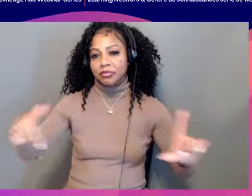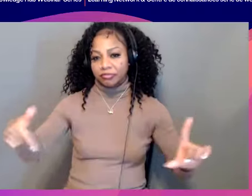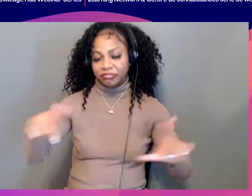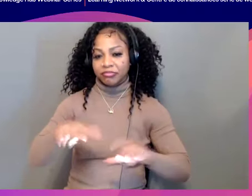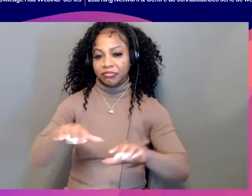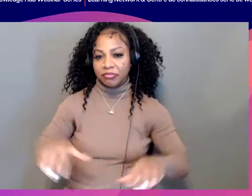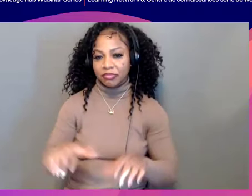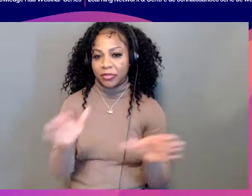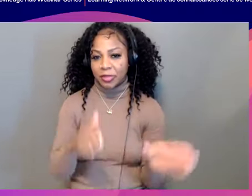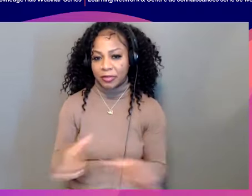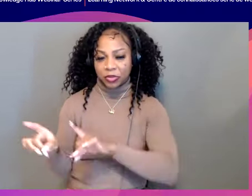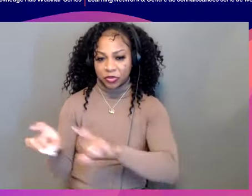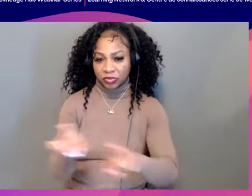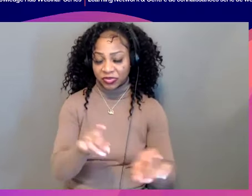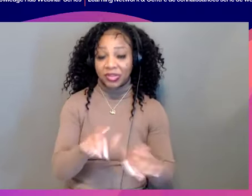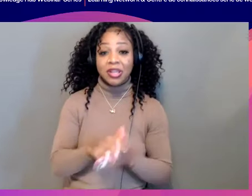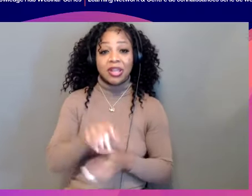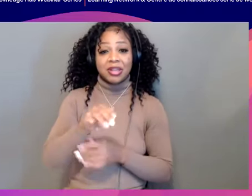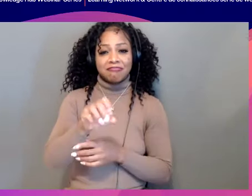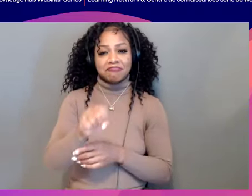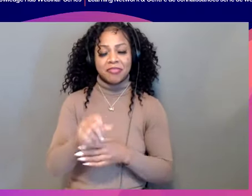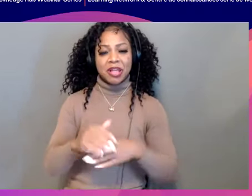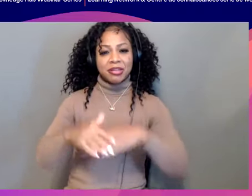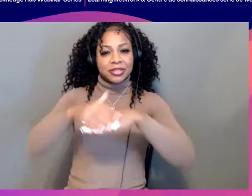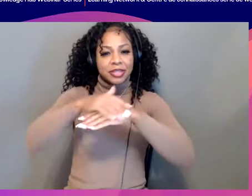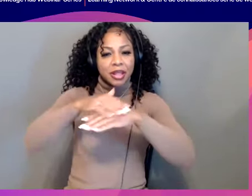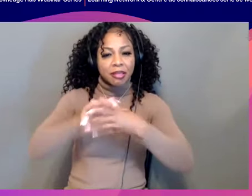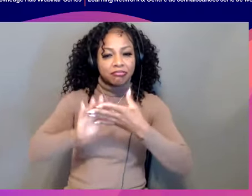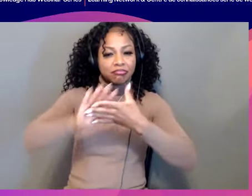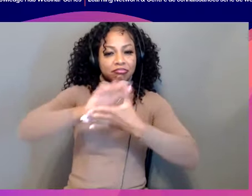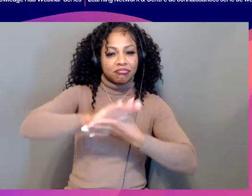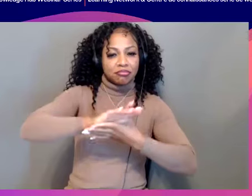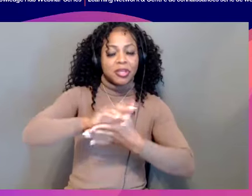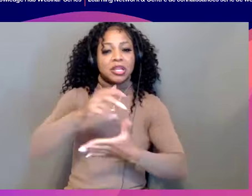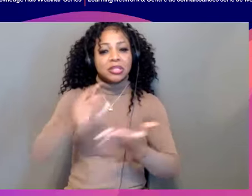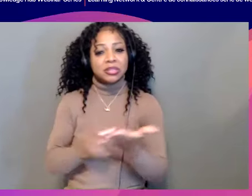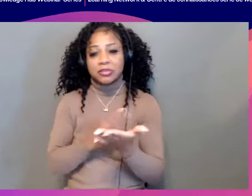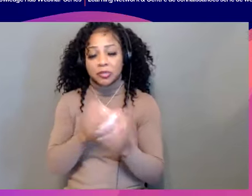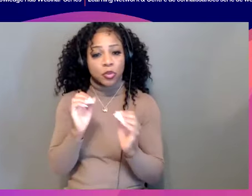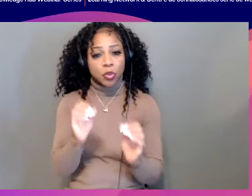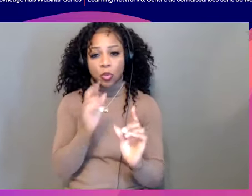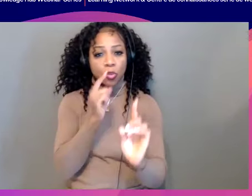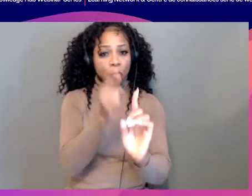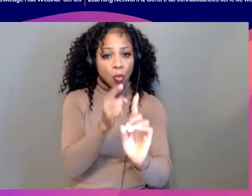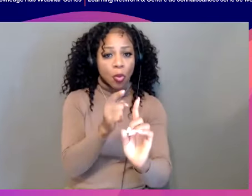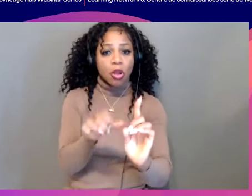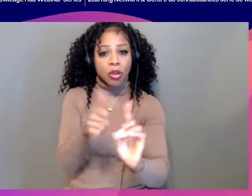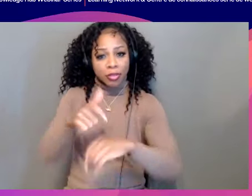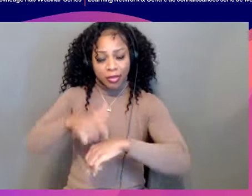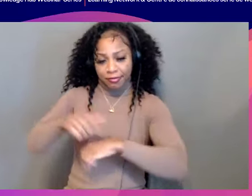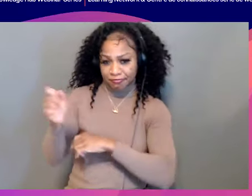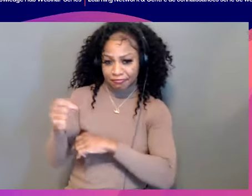them. Microaggressions are subtle and often unintentional actions or comments that reinforce stereotypes